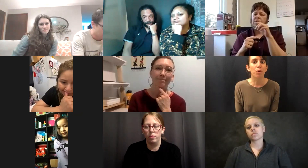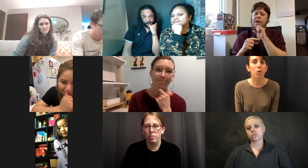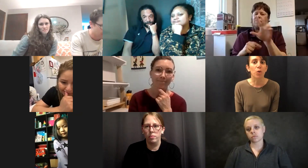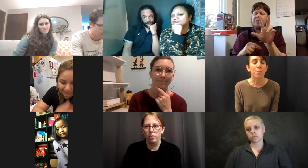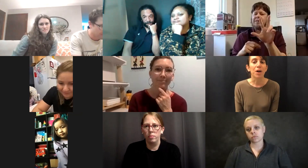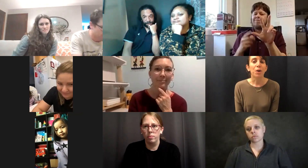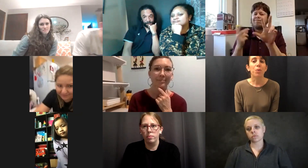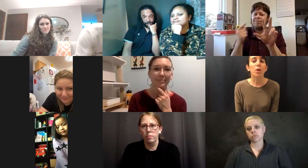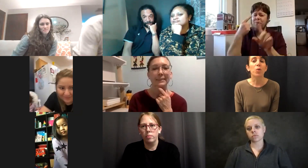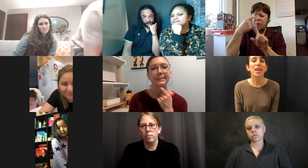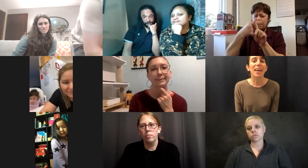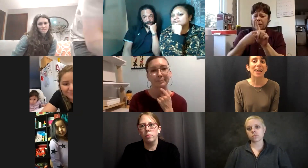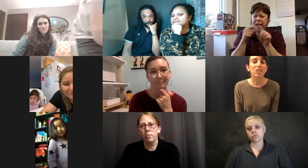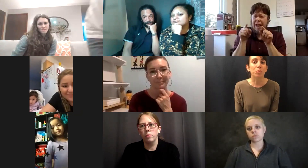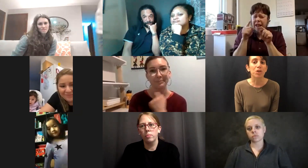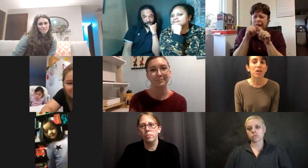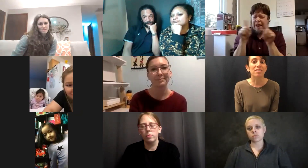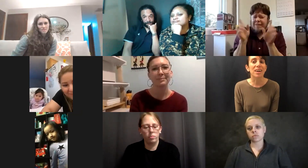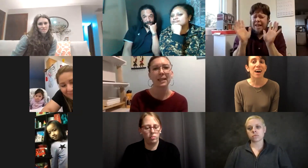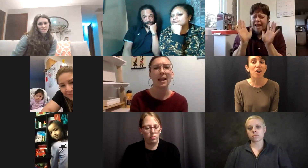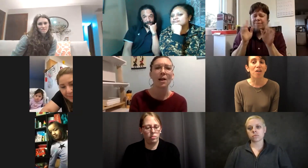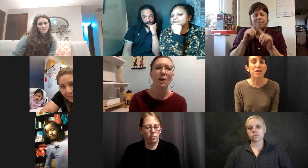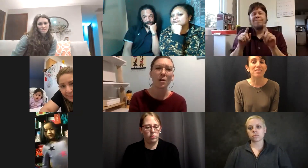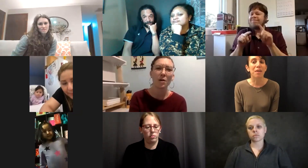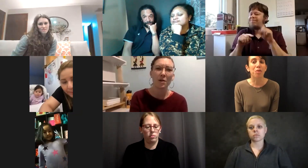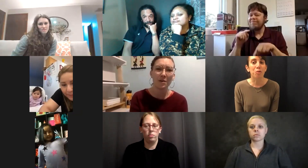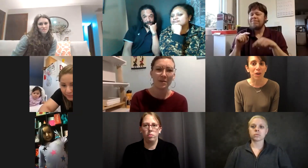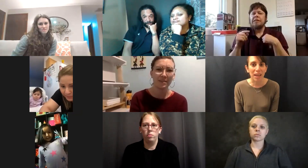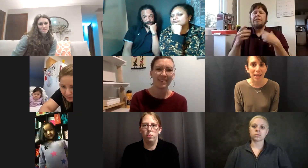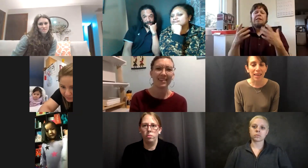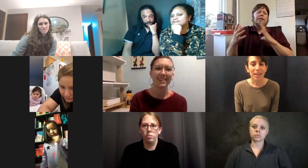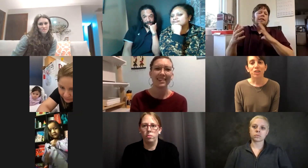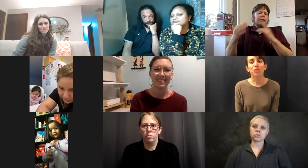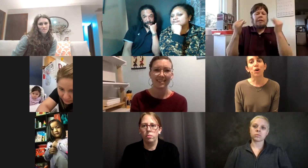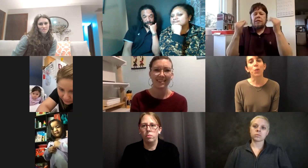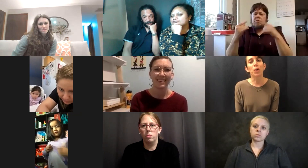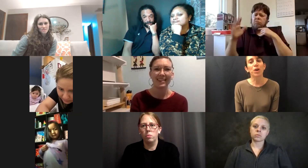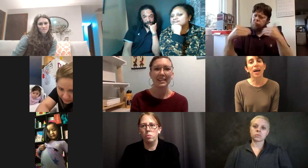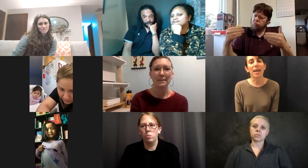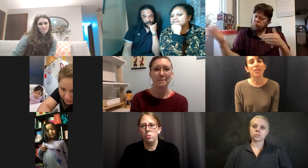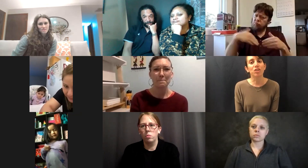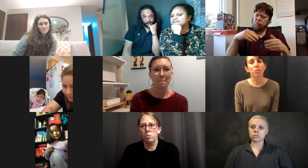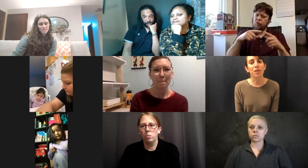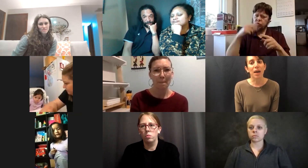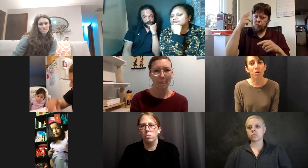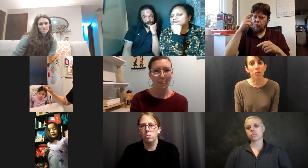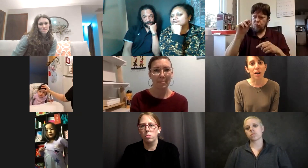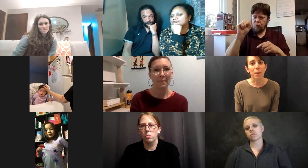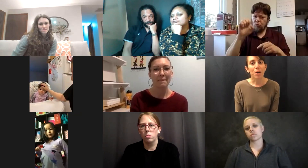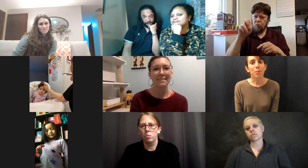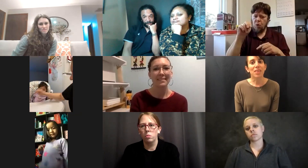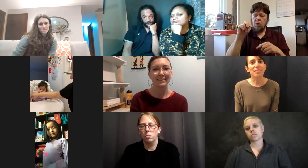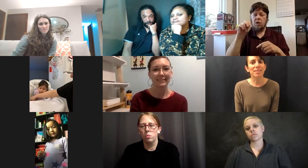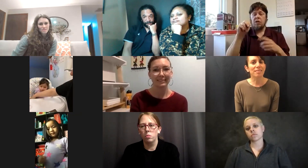PIT program, but we were not eligible because the cutoff is at 3. So we were not eligible for that